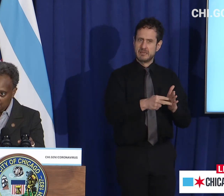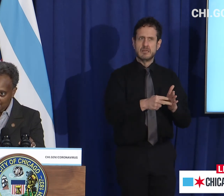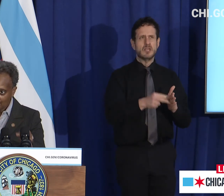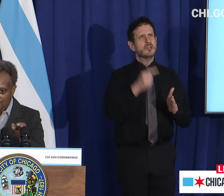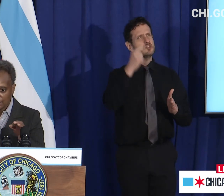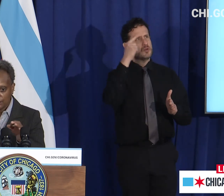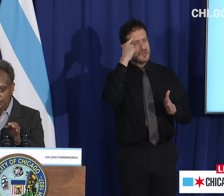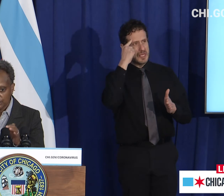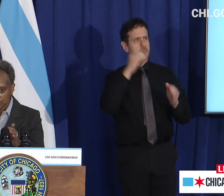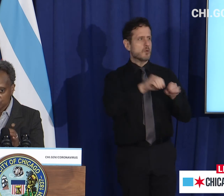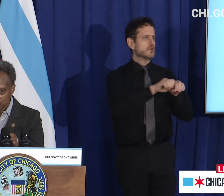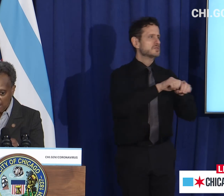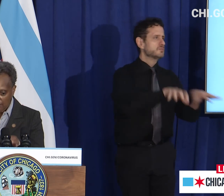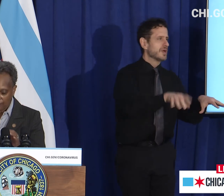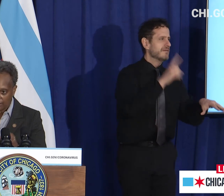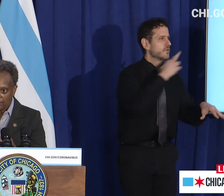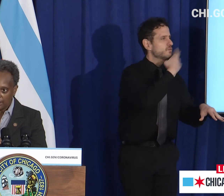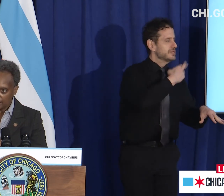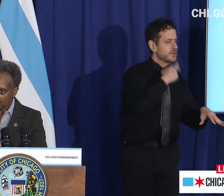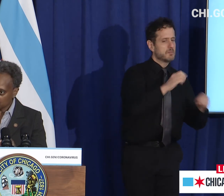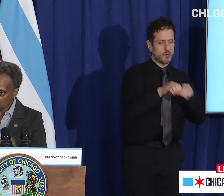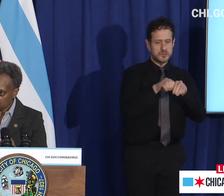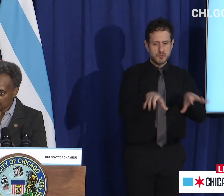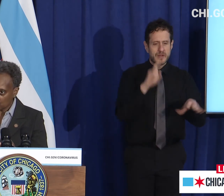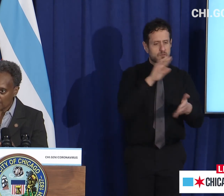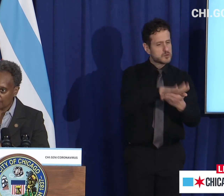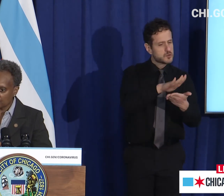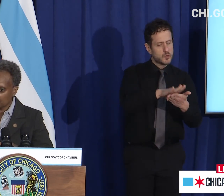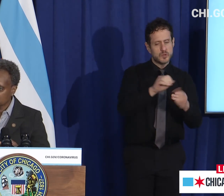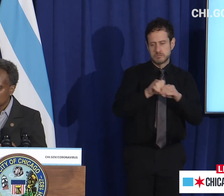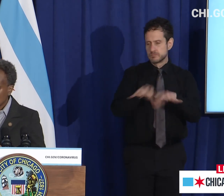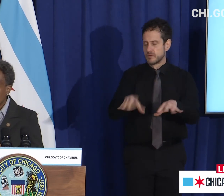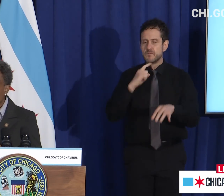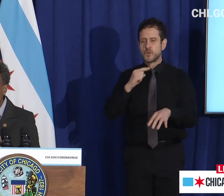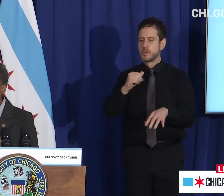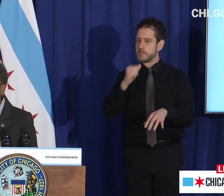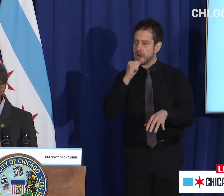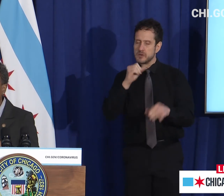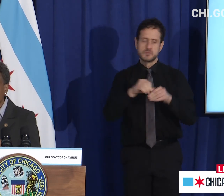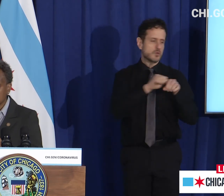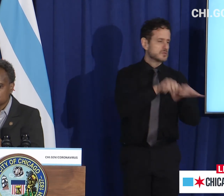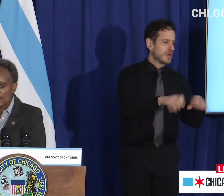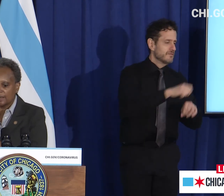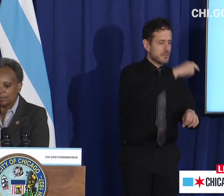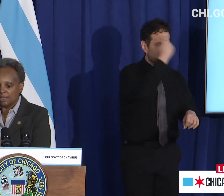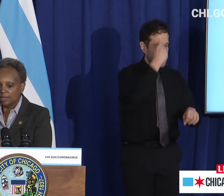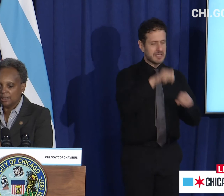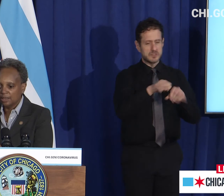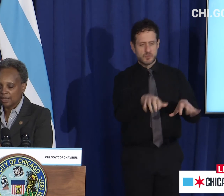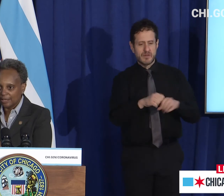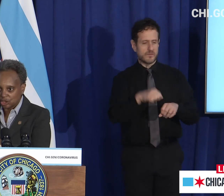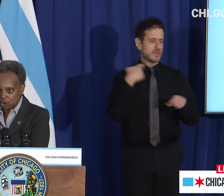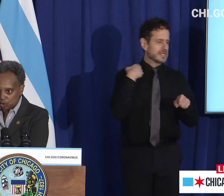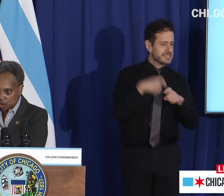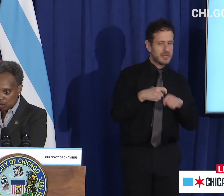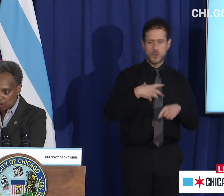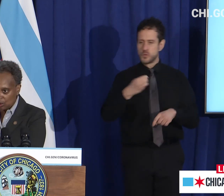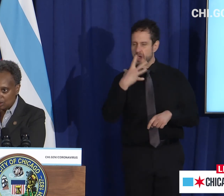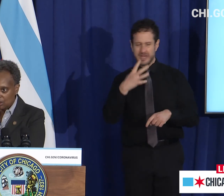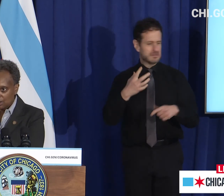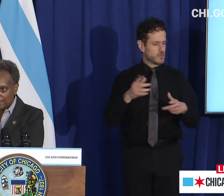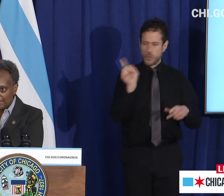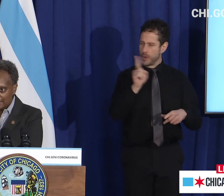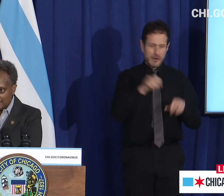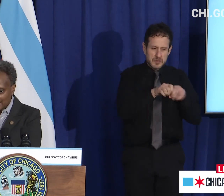particular segment, any particular geography, any particular demographic? Because what we want to do is try to be as